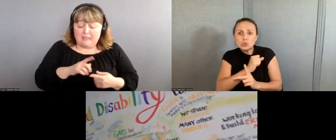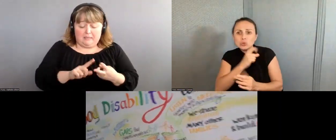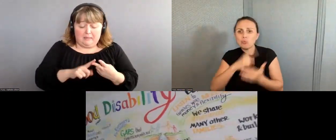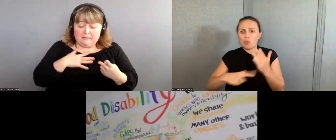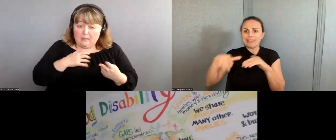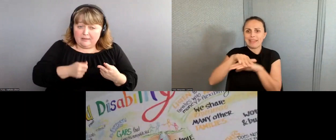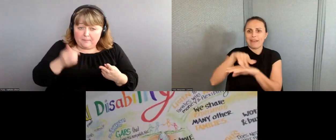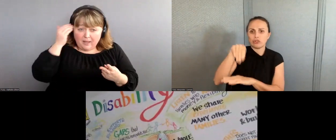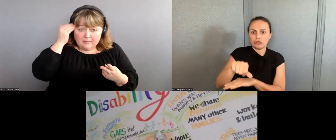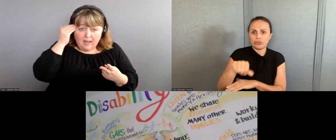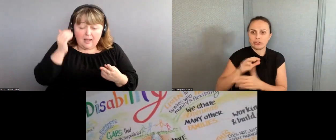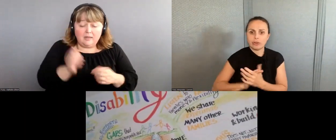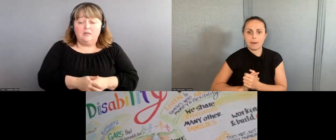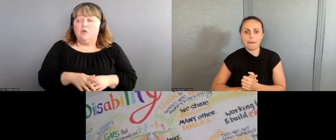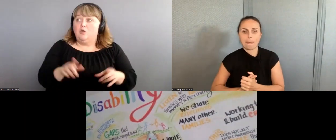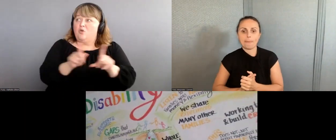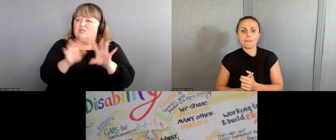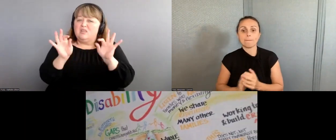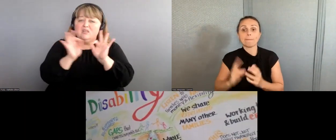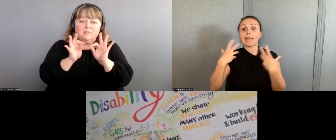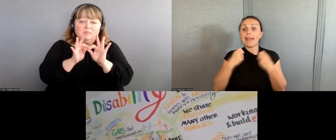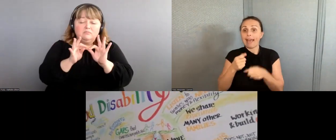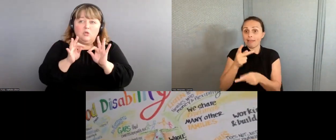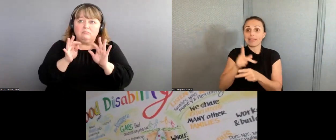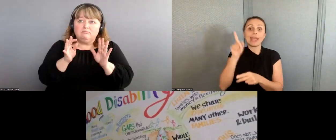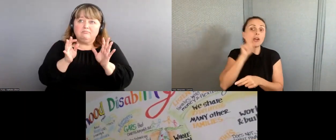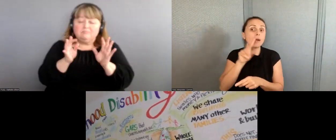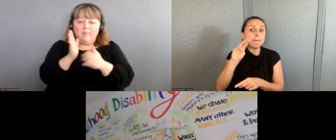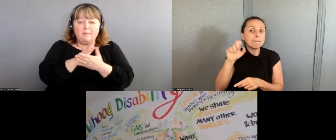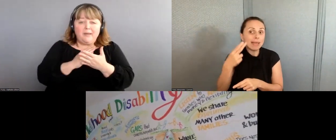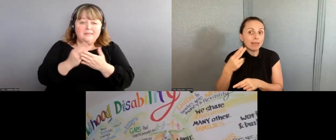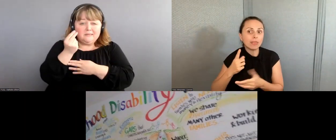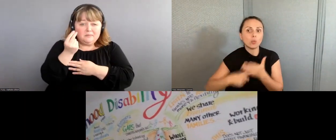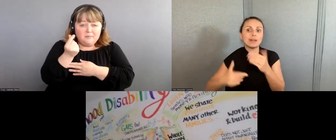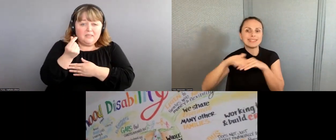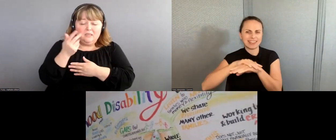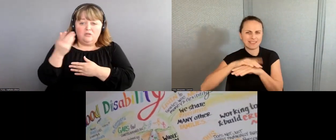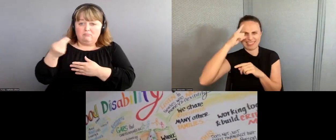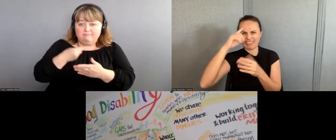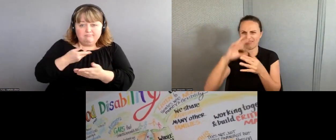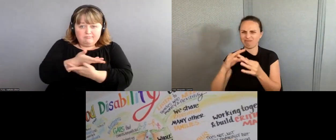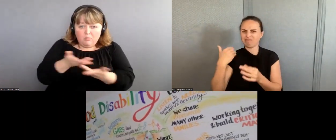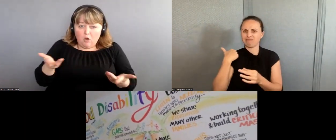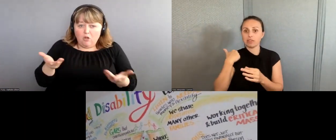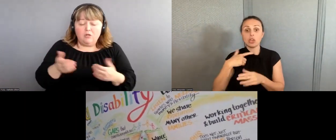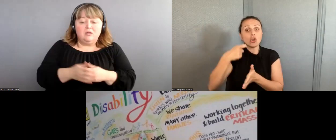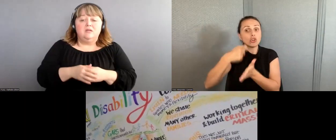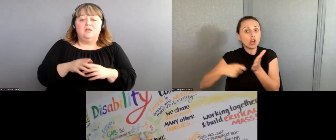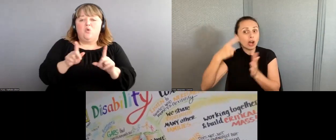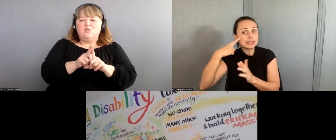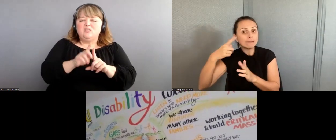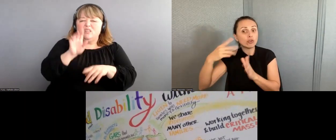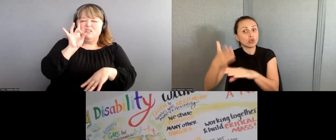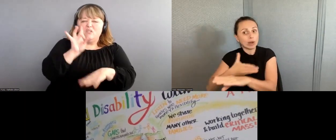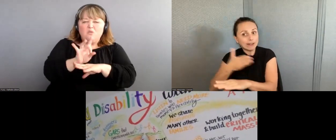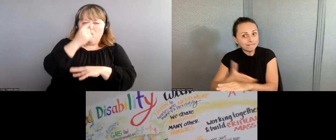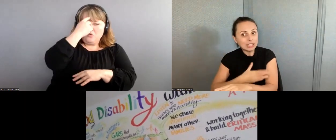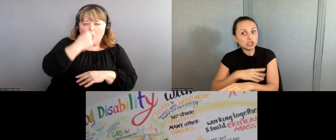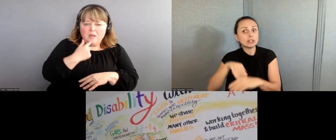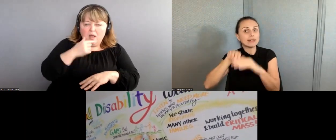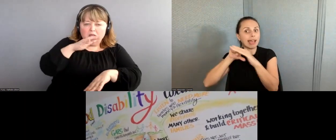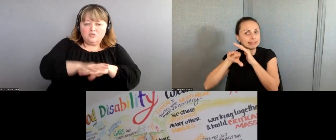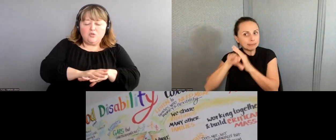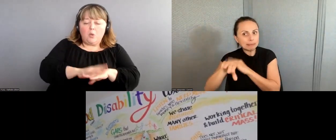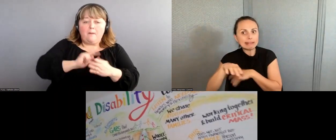covered. The healthcare myths of what's covered, I think it was said, costs for renovations, for